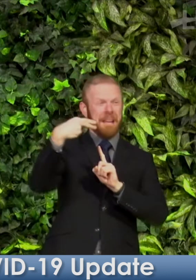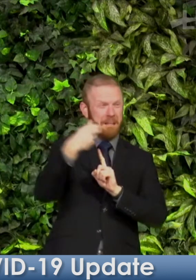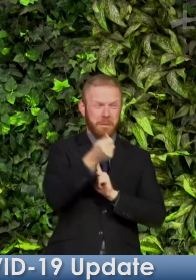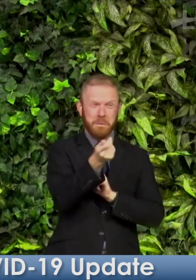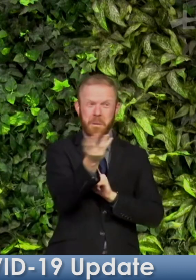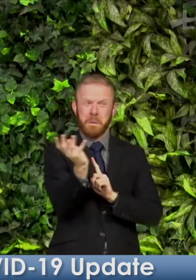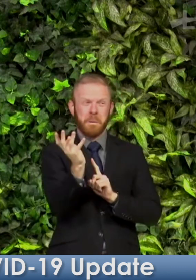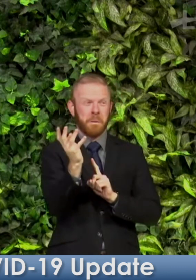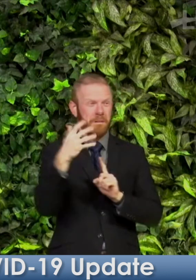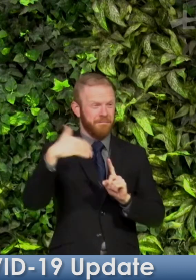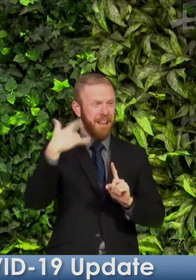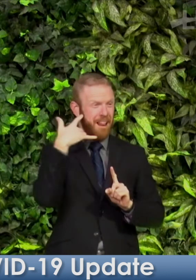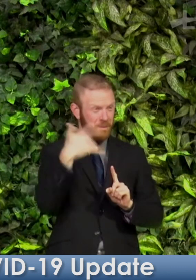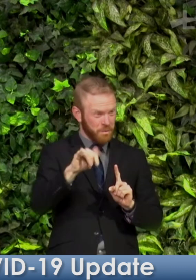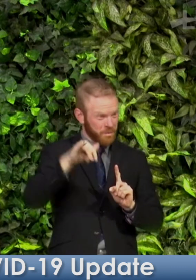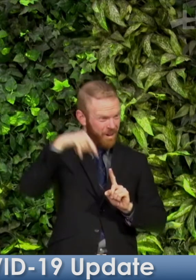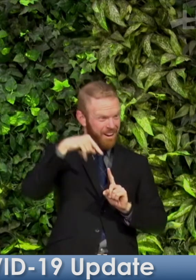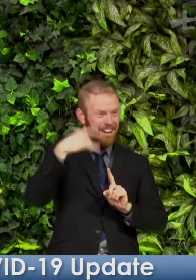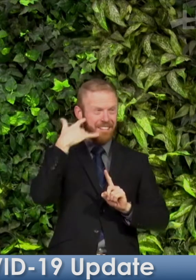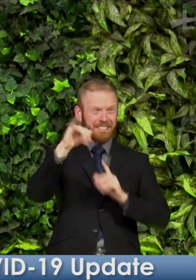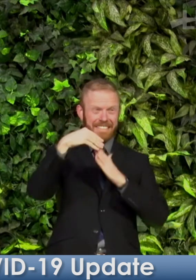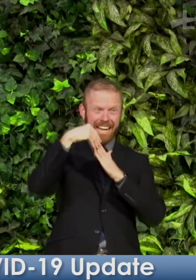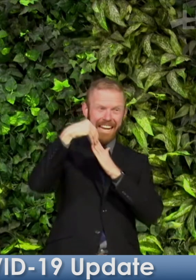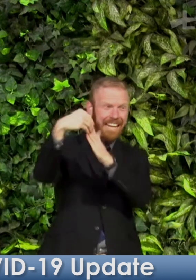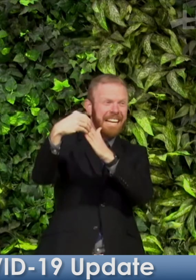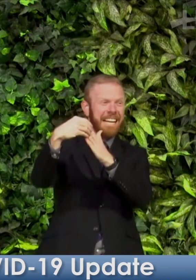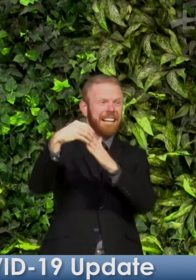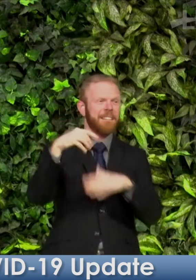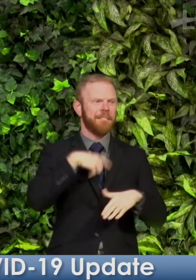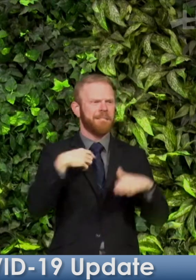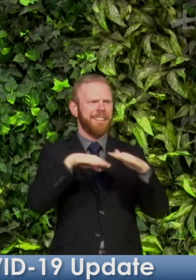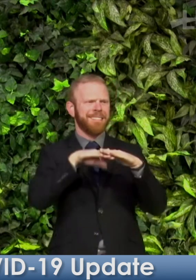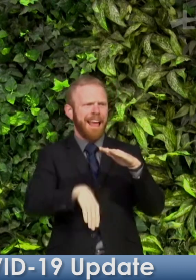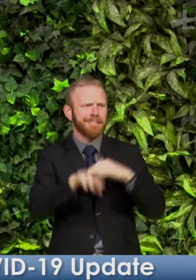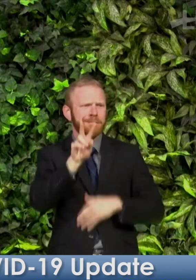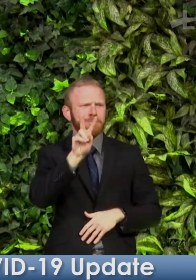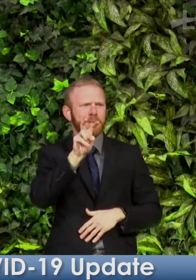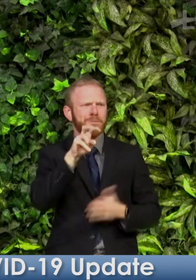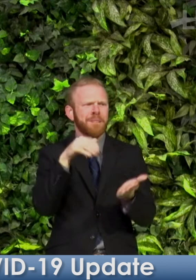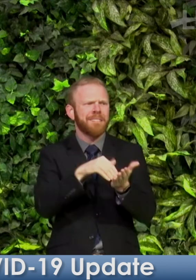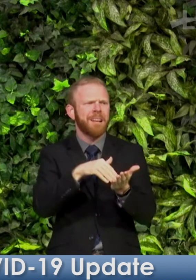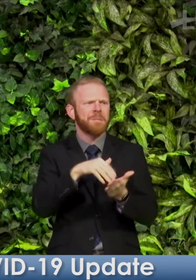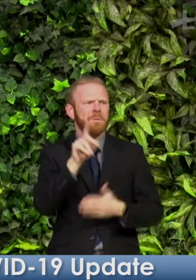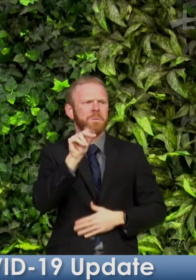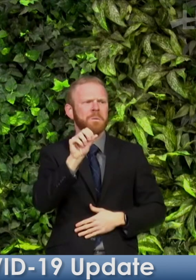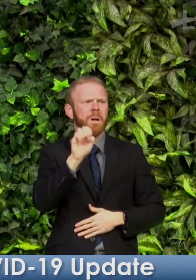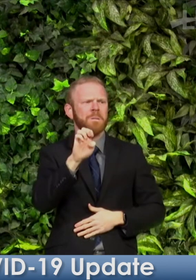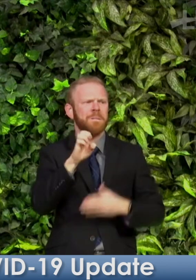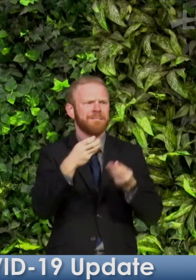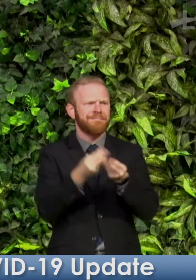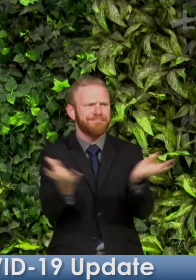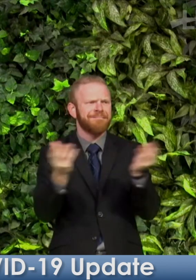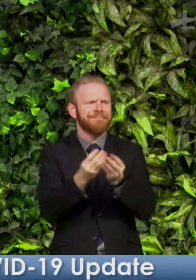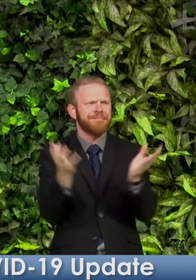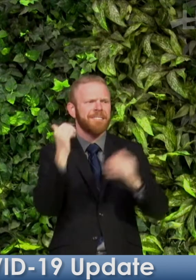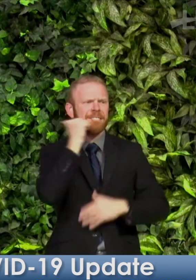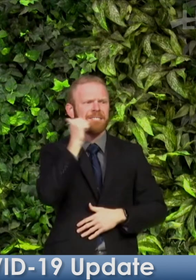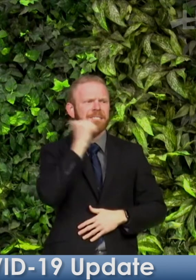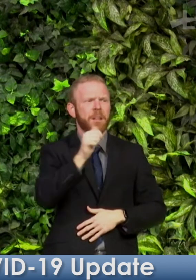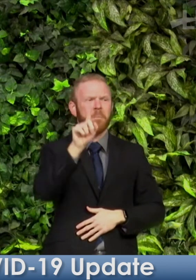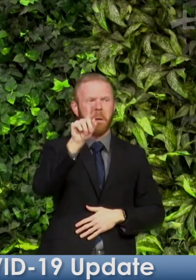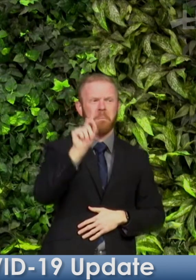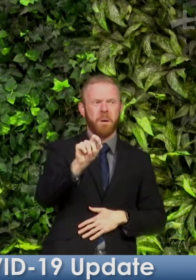of 200,000 doses administered each and every day. About 1.4 million were administered over the